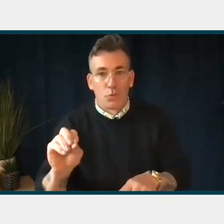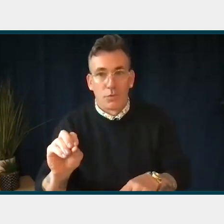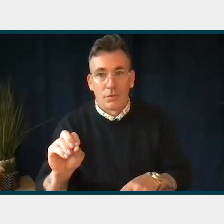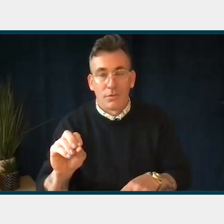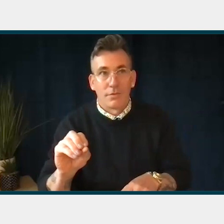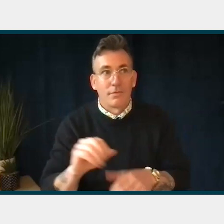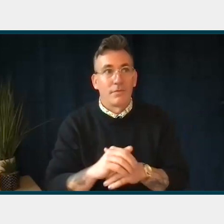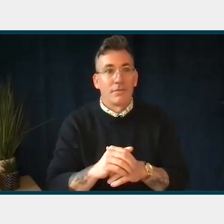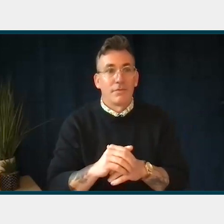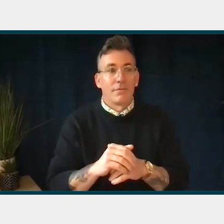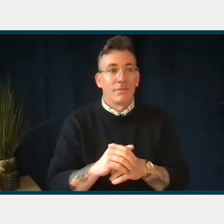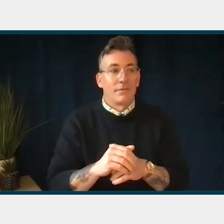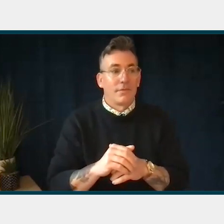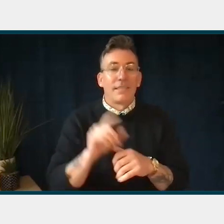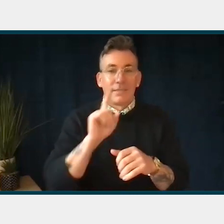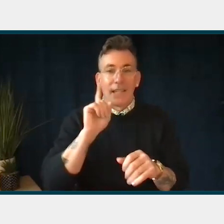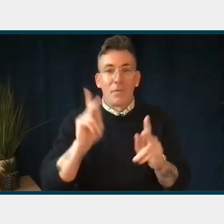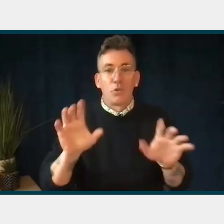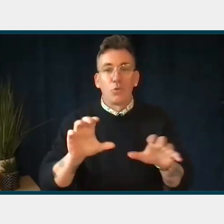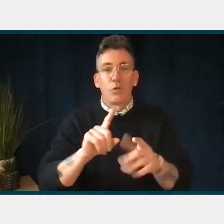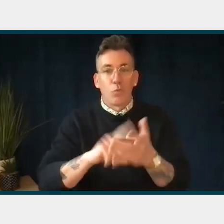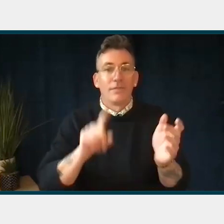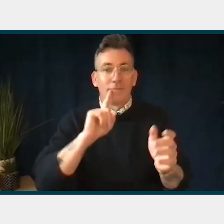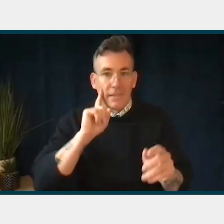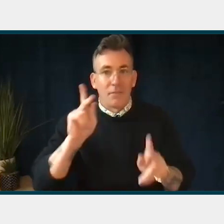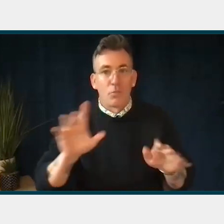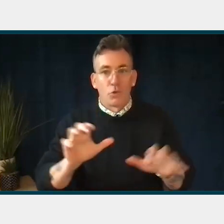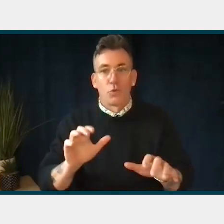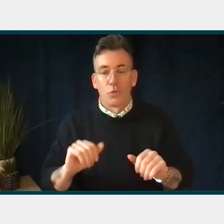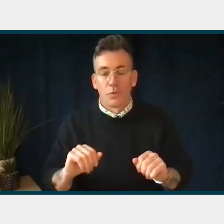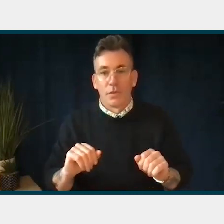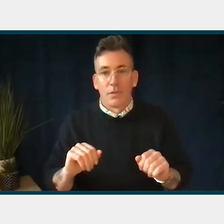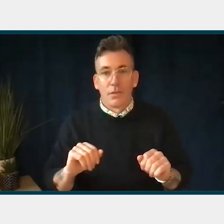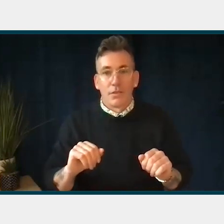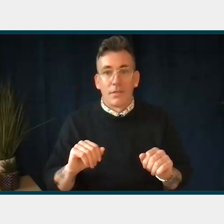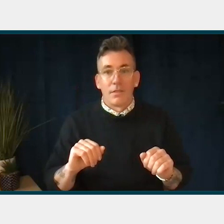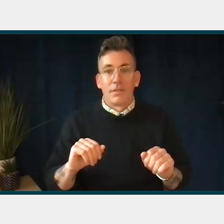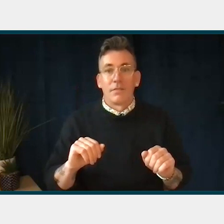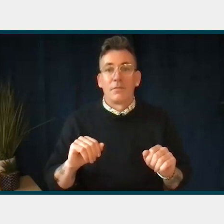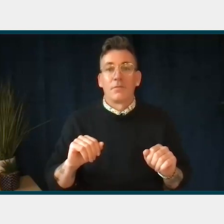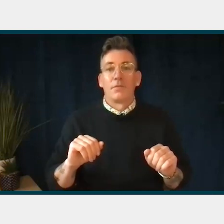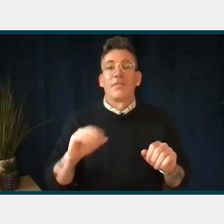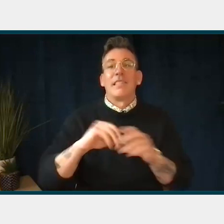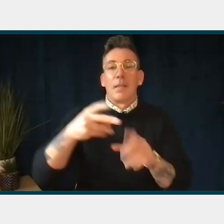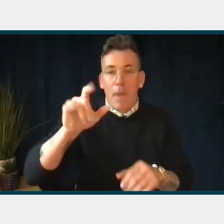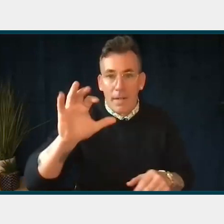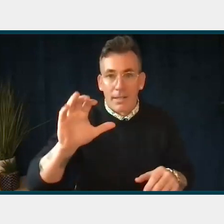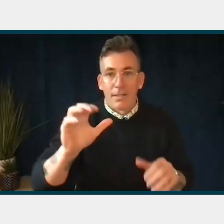So it's not just deaf people doing what hearing people do. It's deaf people doing what deaf people do.